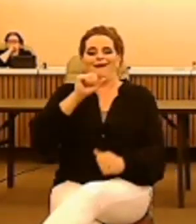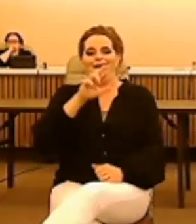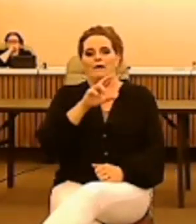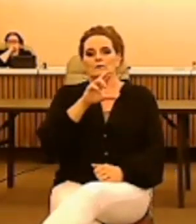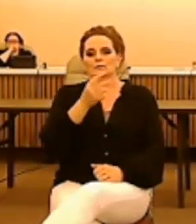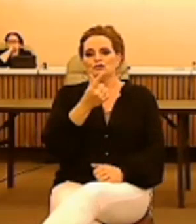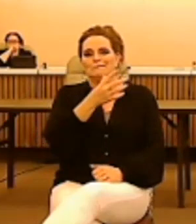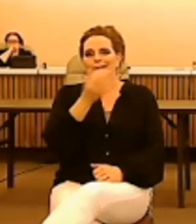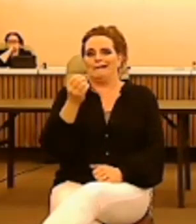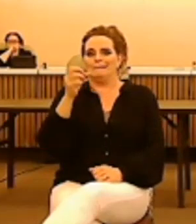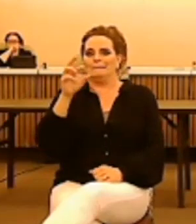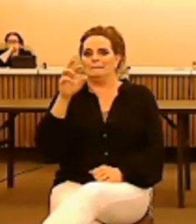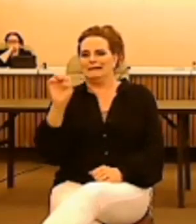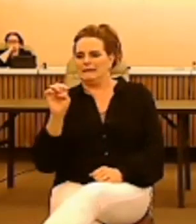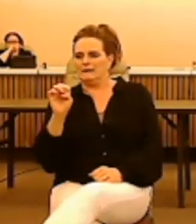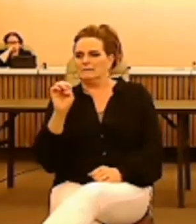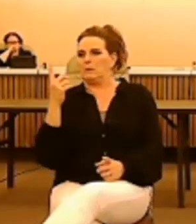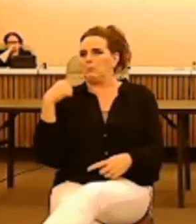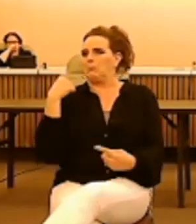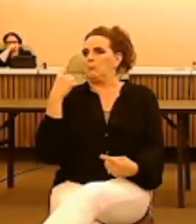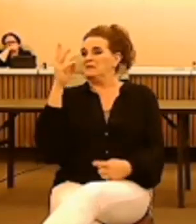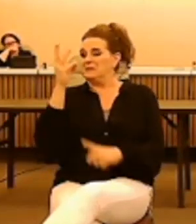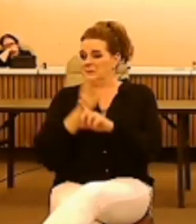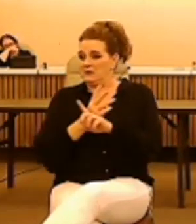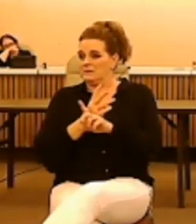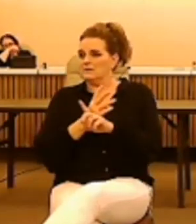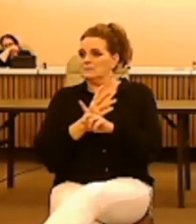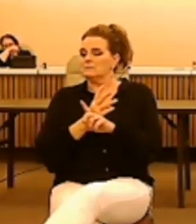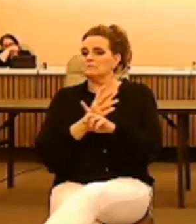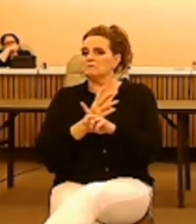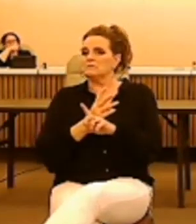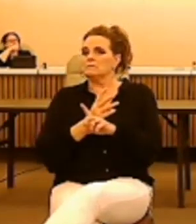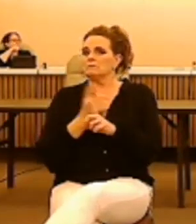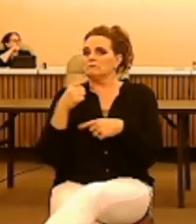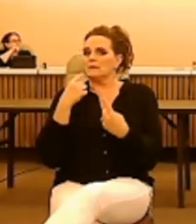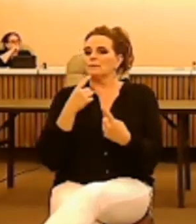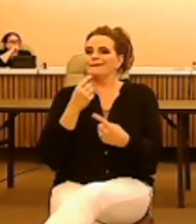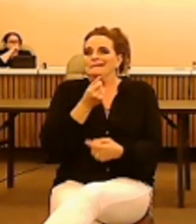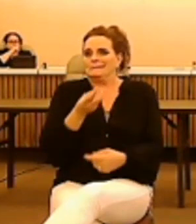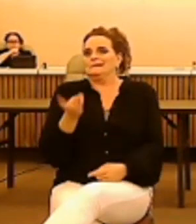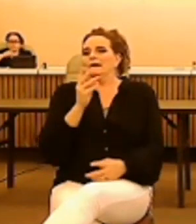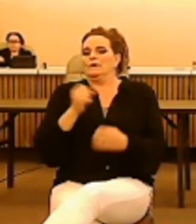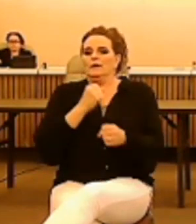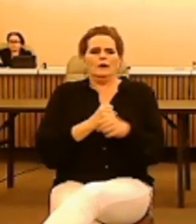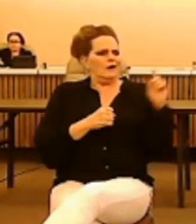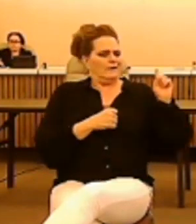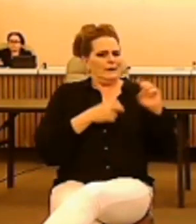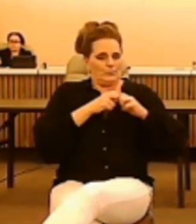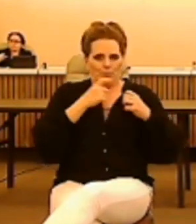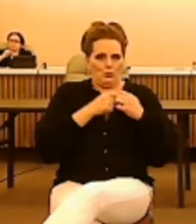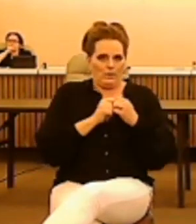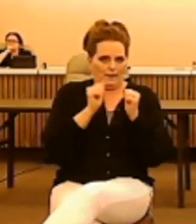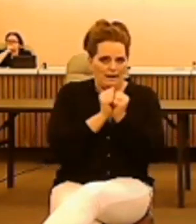It's been 6 months. But I mean, it's been several years. since Is I've the done that. issue with Frontier or